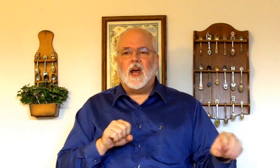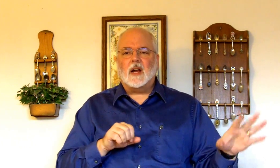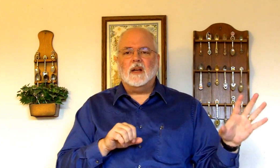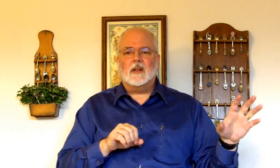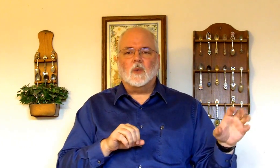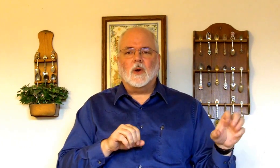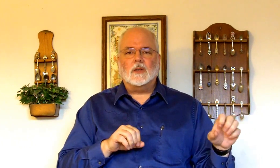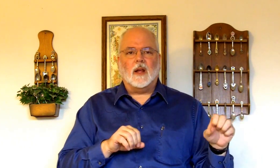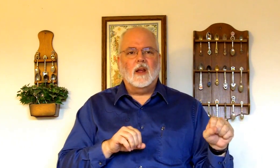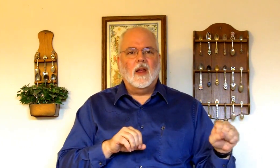of connector words like A